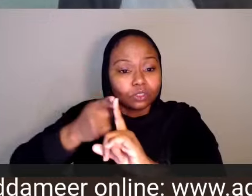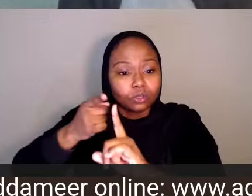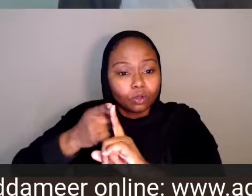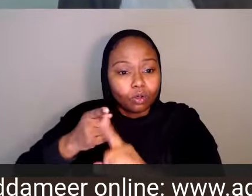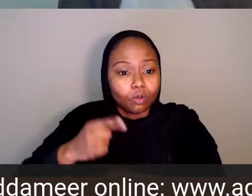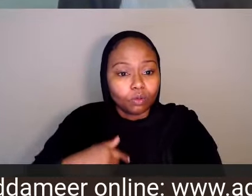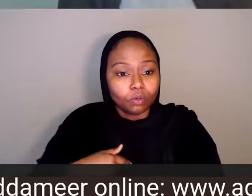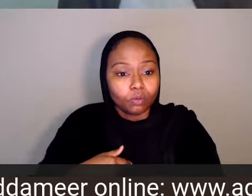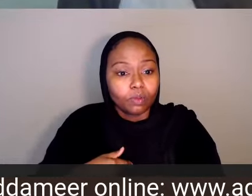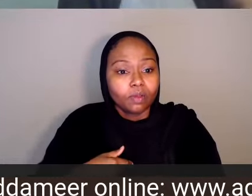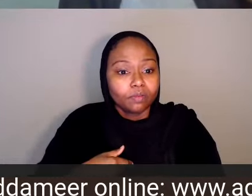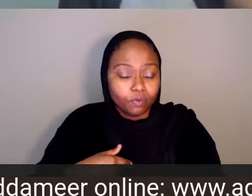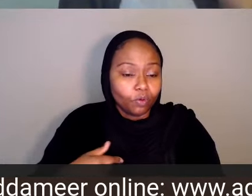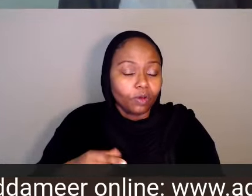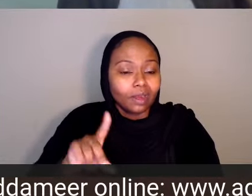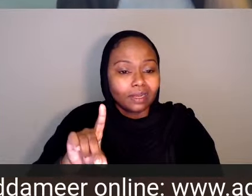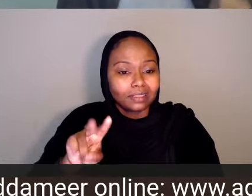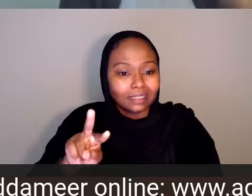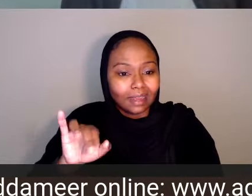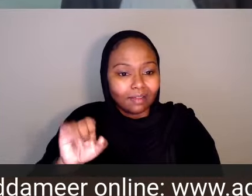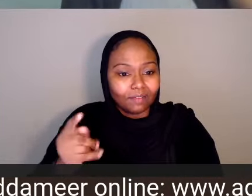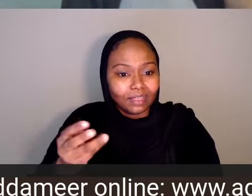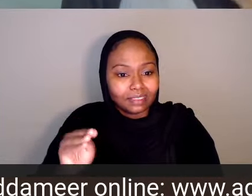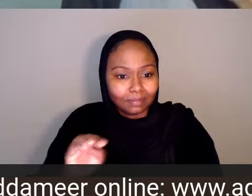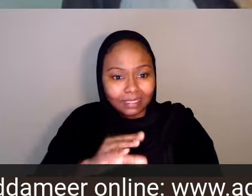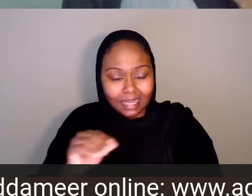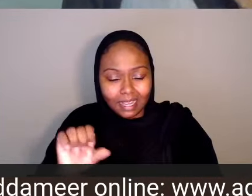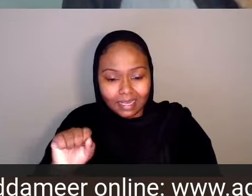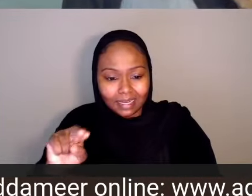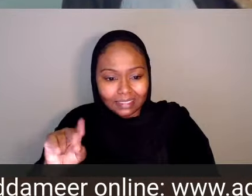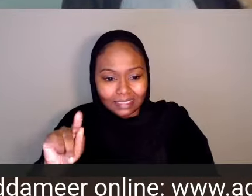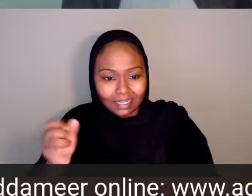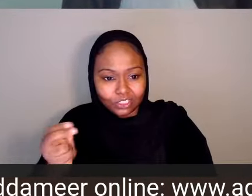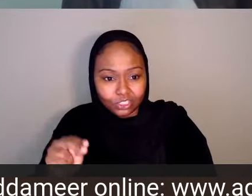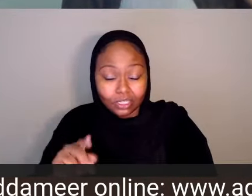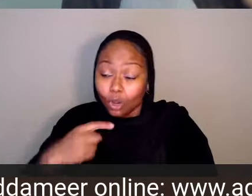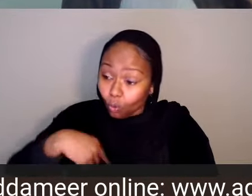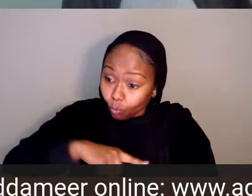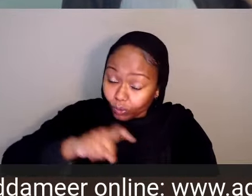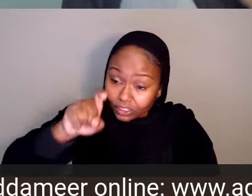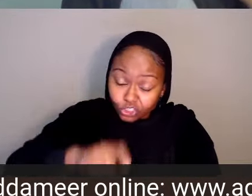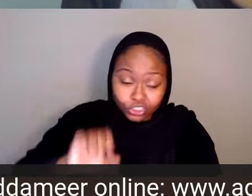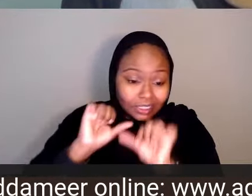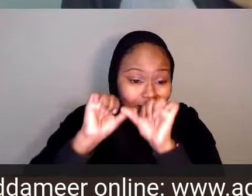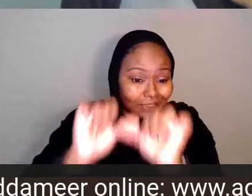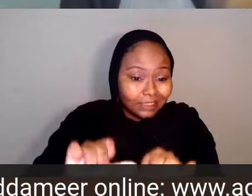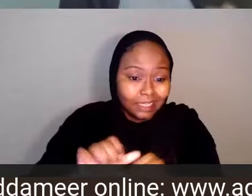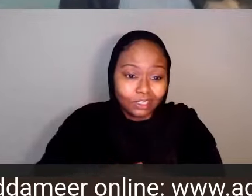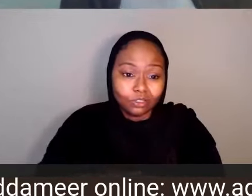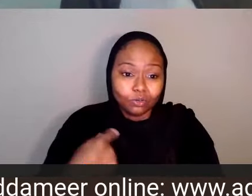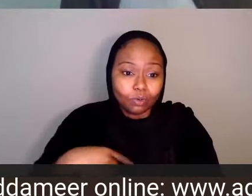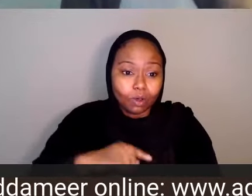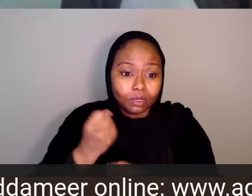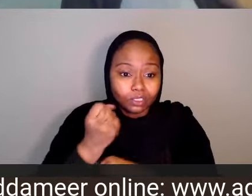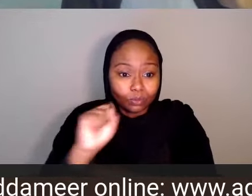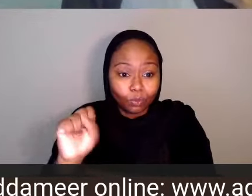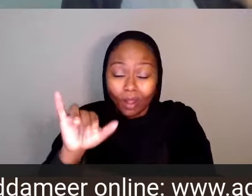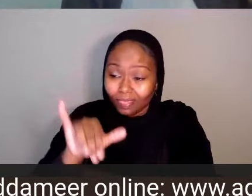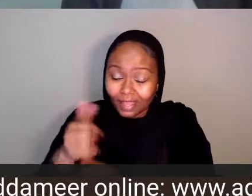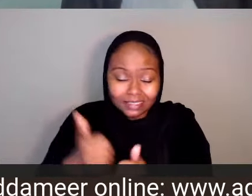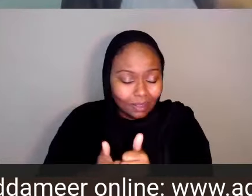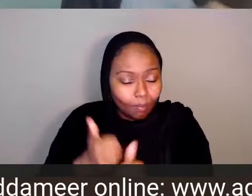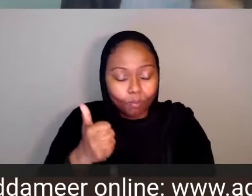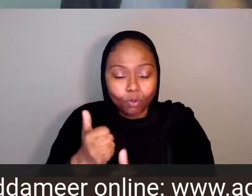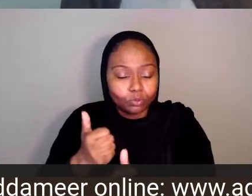and sanction. We should continue in these efforts. And this is the most powerful way to